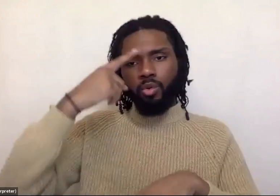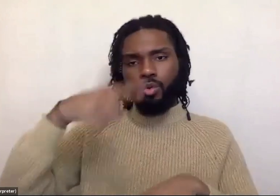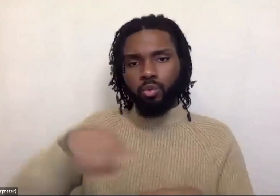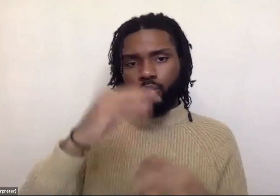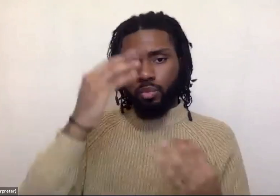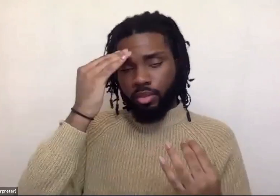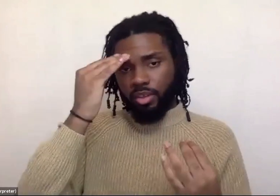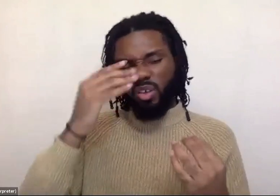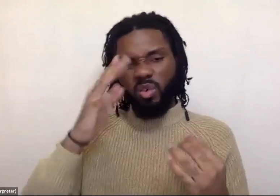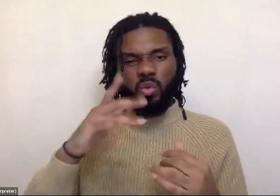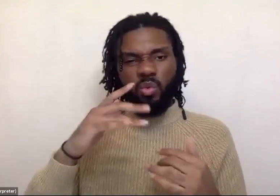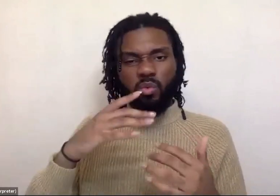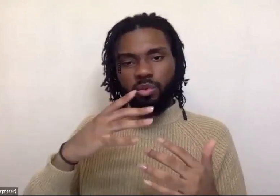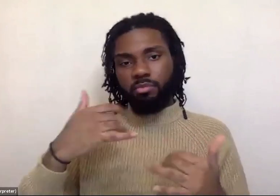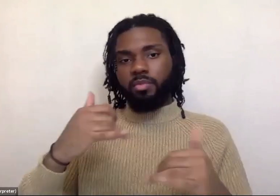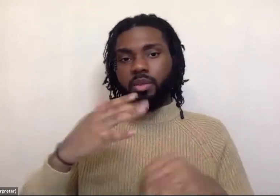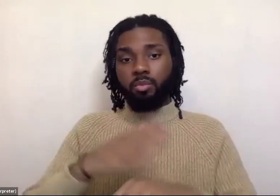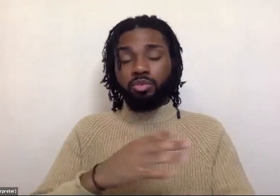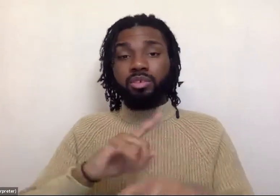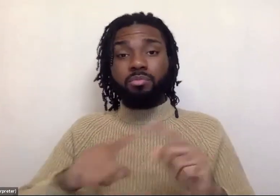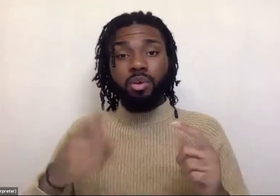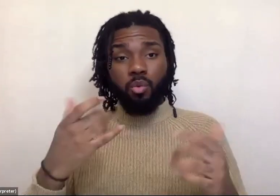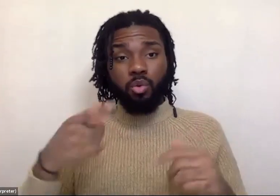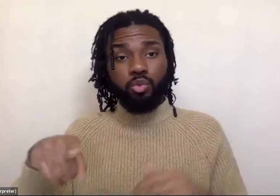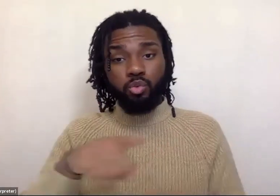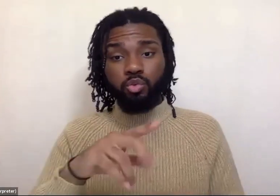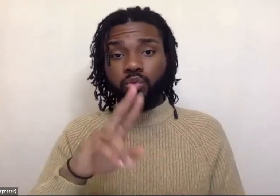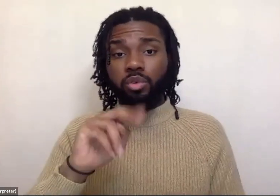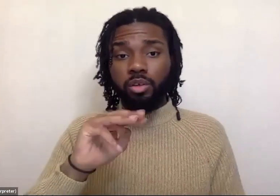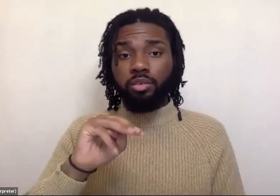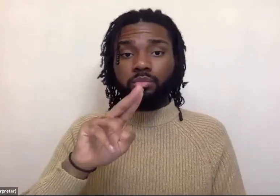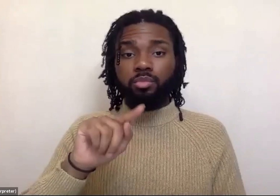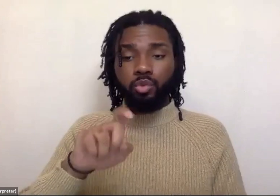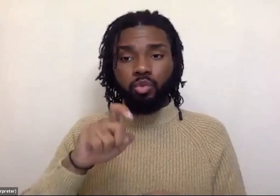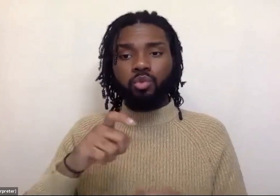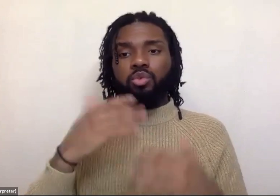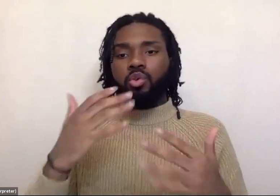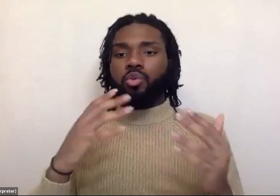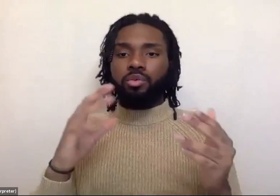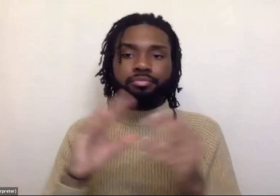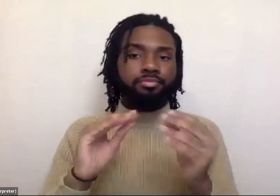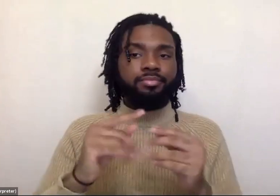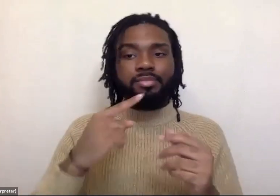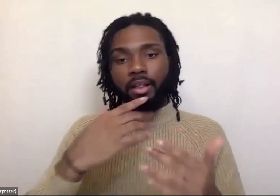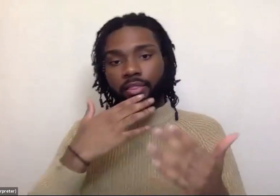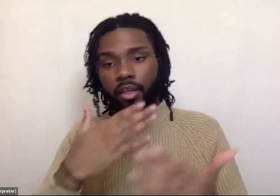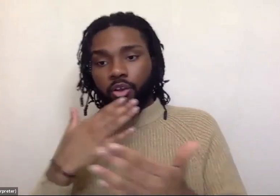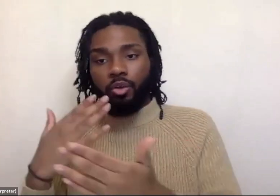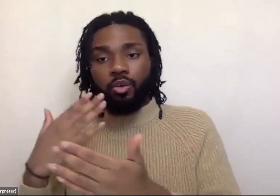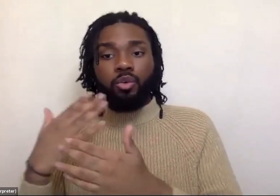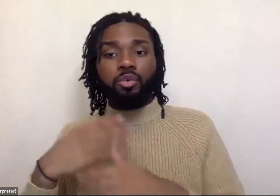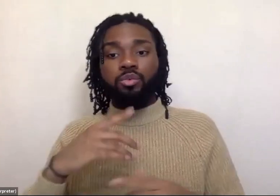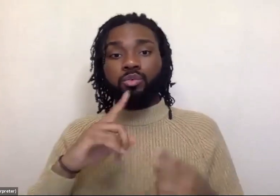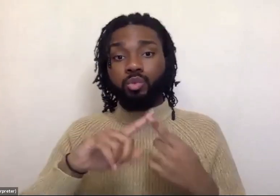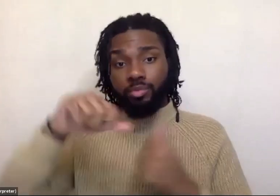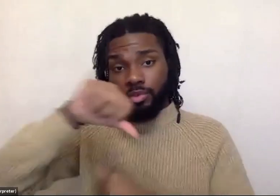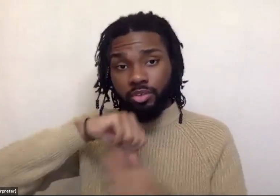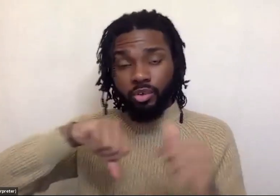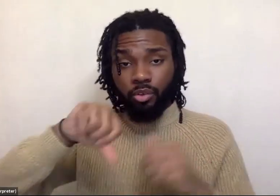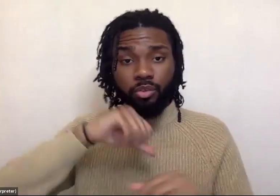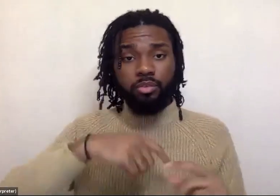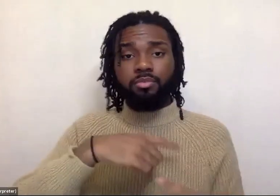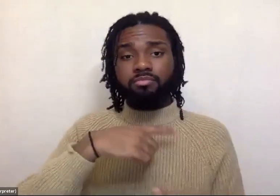I would love you to unmute yourselves and share your thank yous and your gratitudes, both to each other,